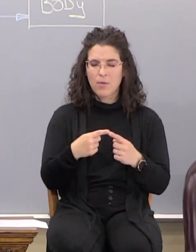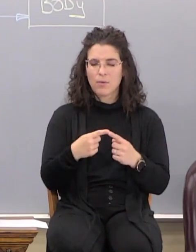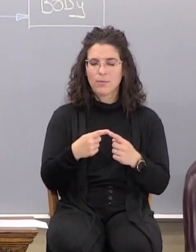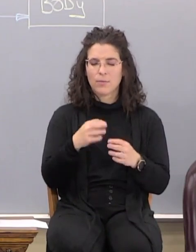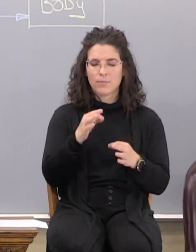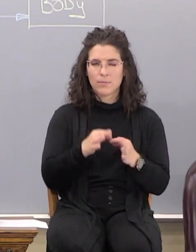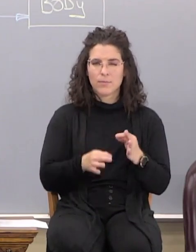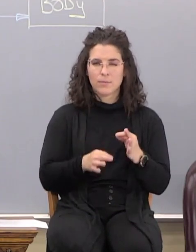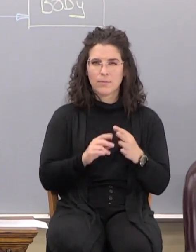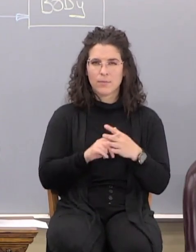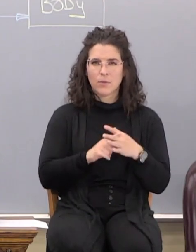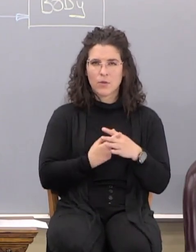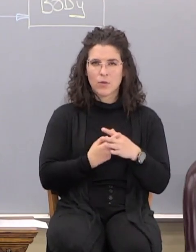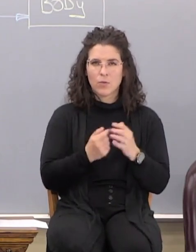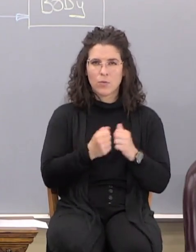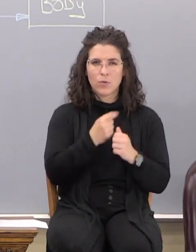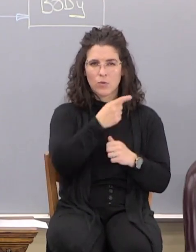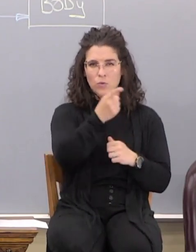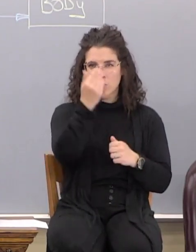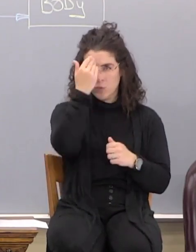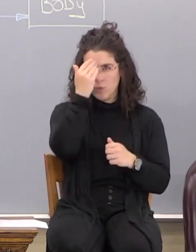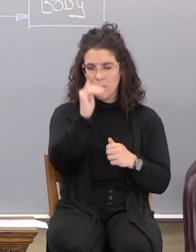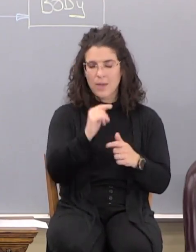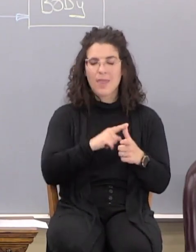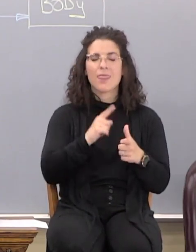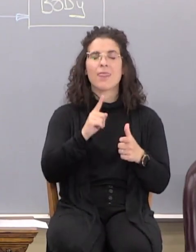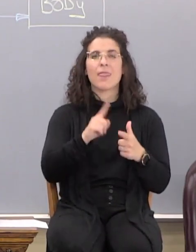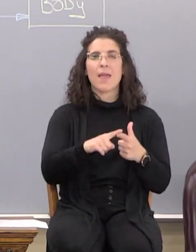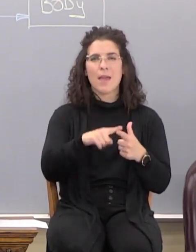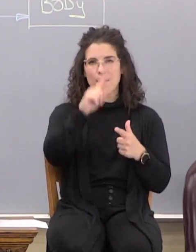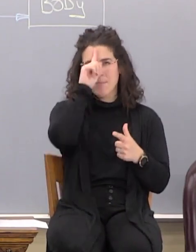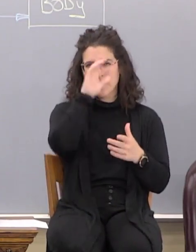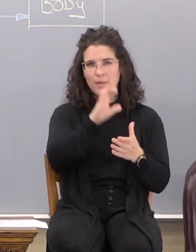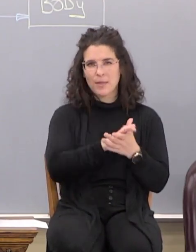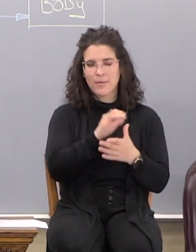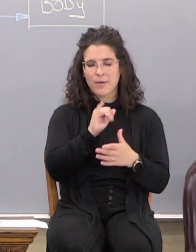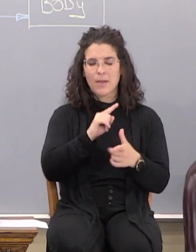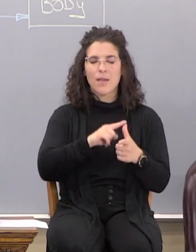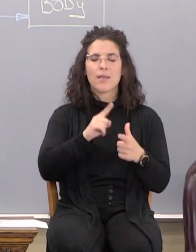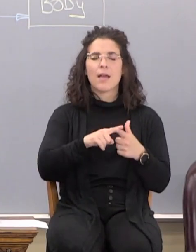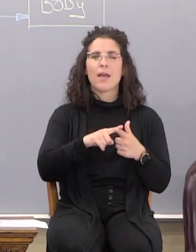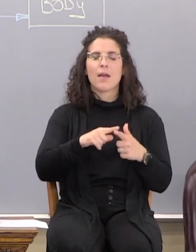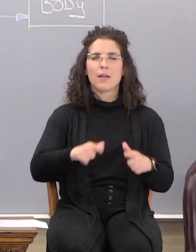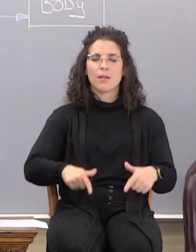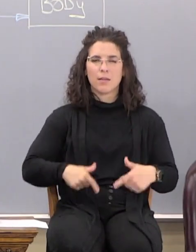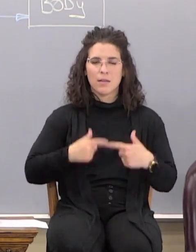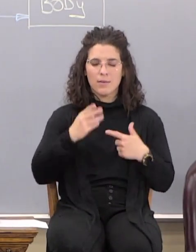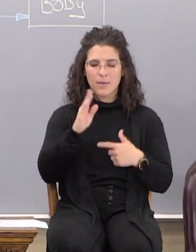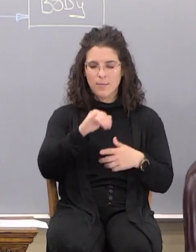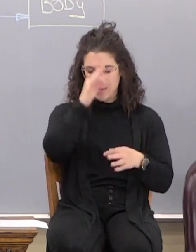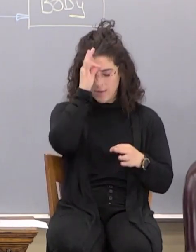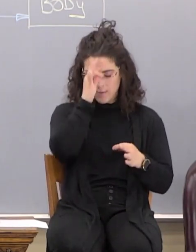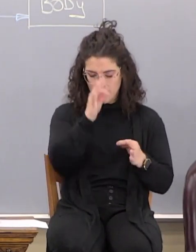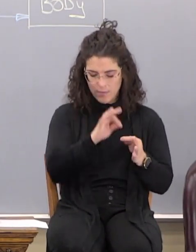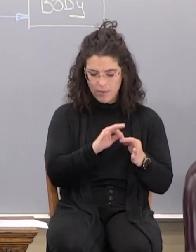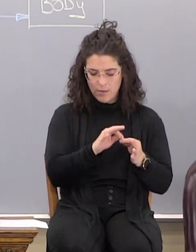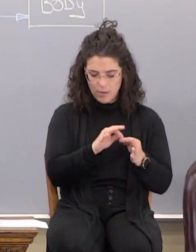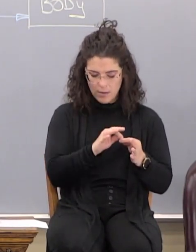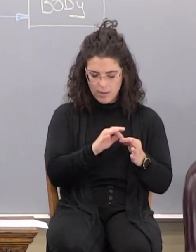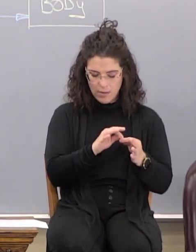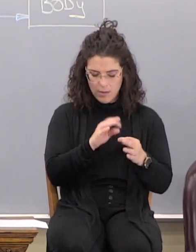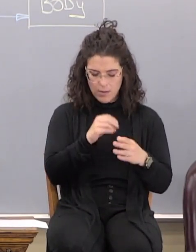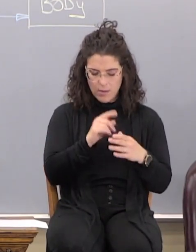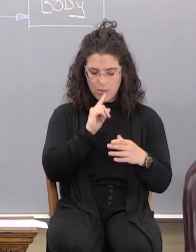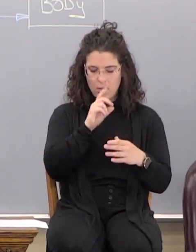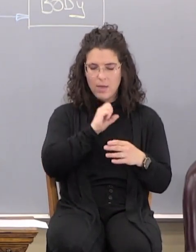simply starts with you knowing it, then you believing it. And then living by faith in